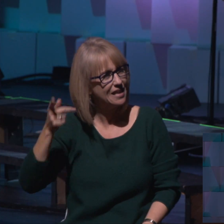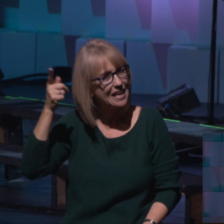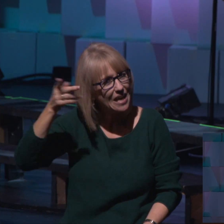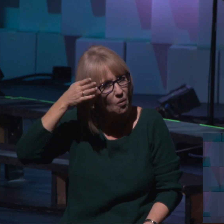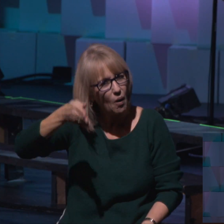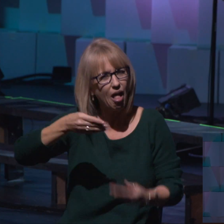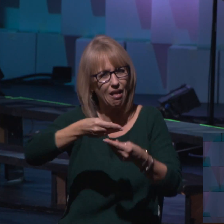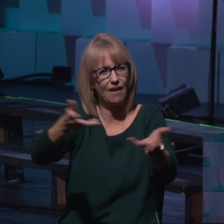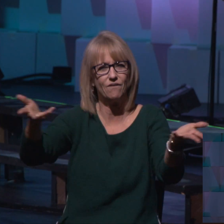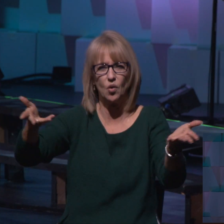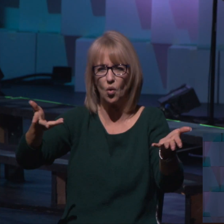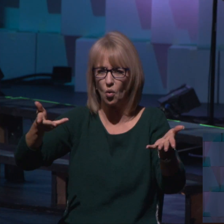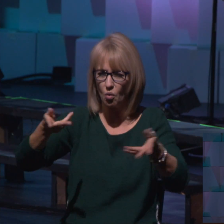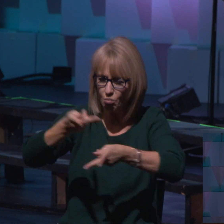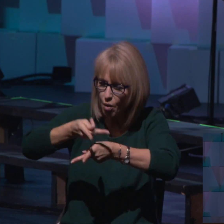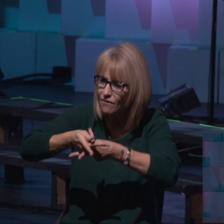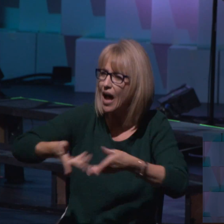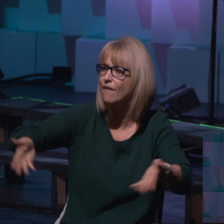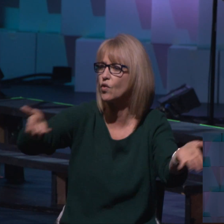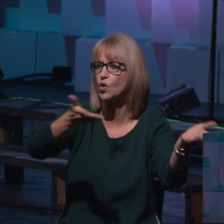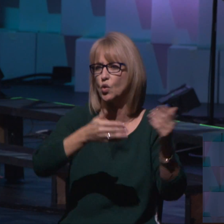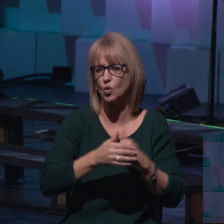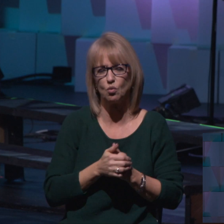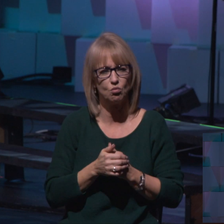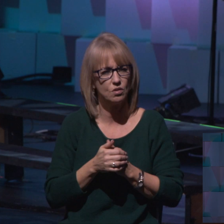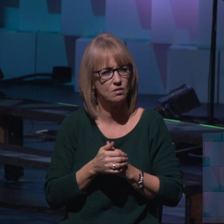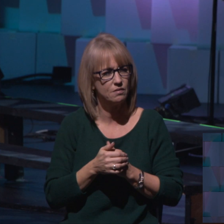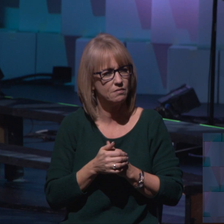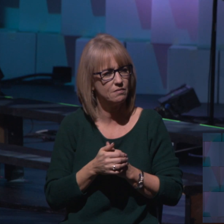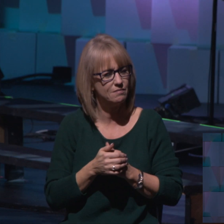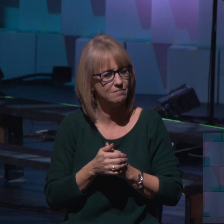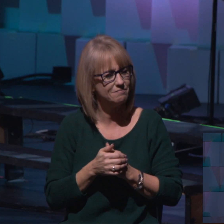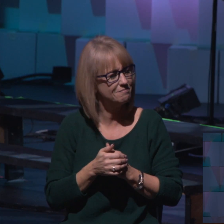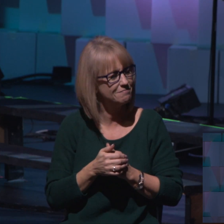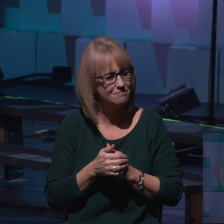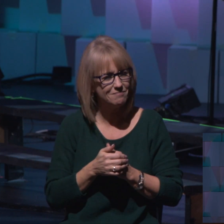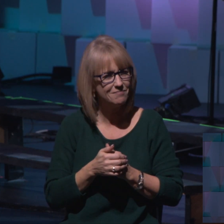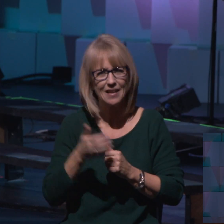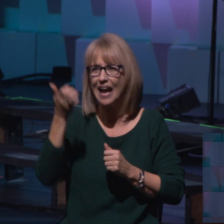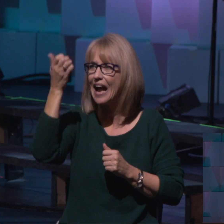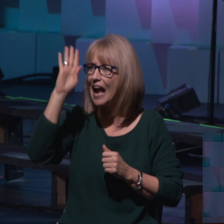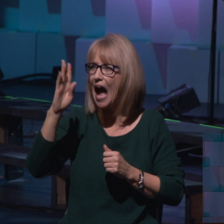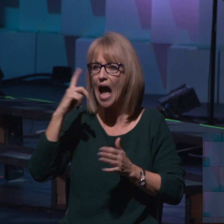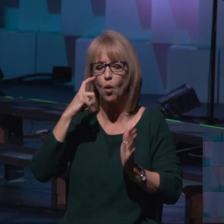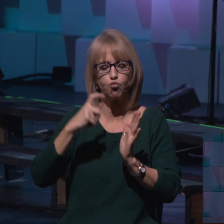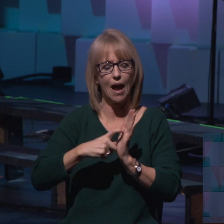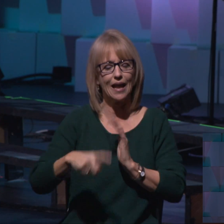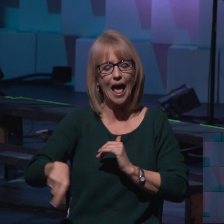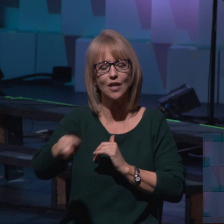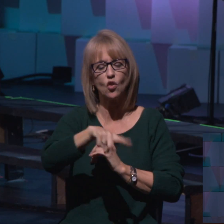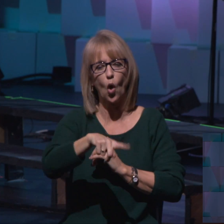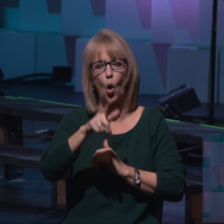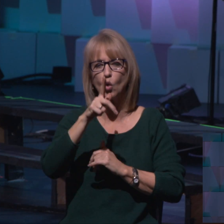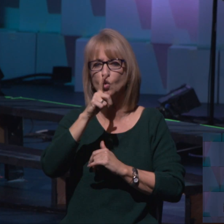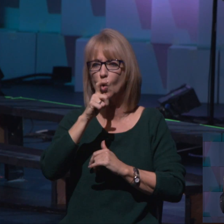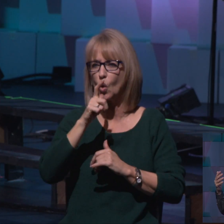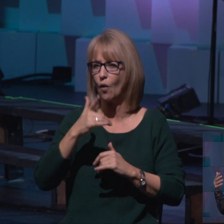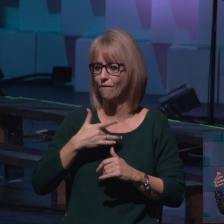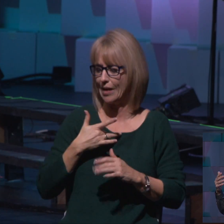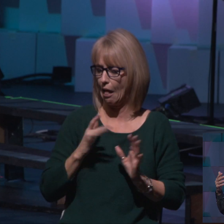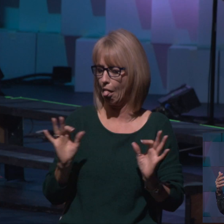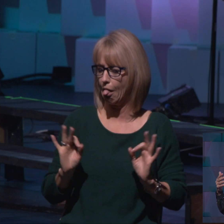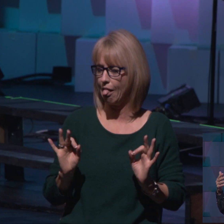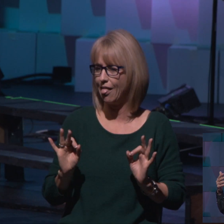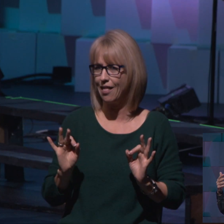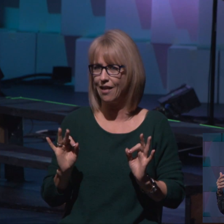us. See, God sees the nobodies, the forgotten, and that's the, one of those wonderful things about the Christmas story. So you don't have to impress